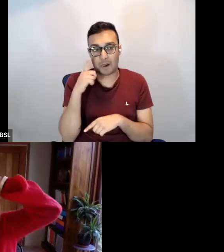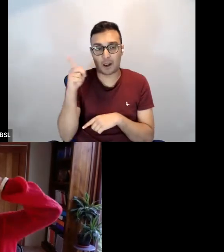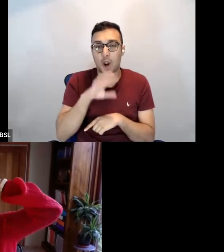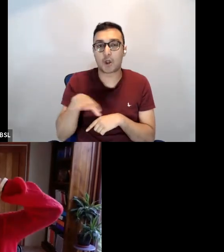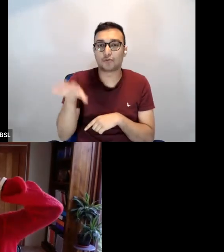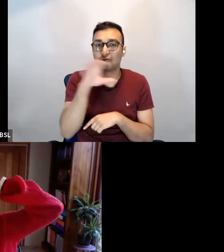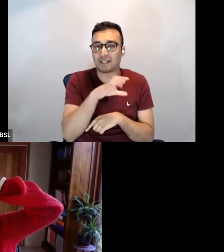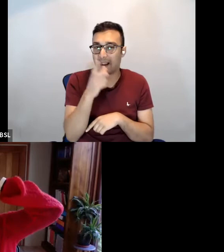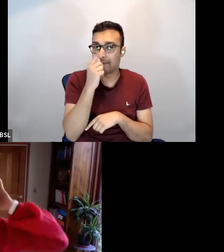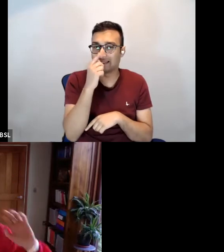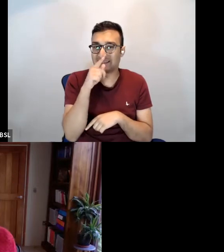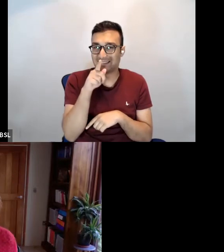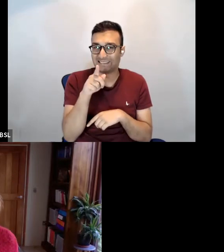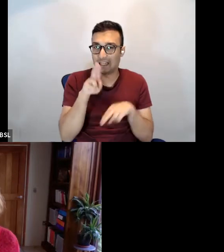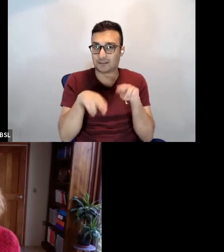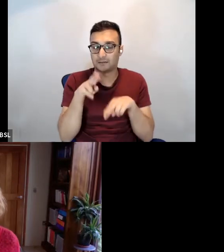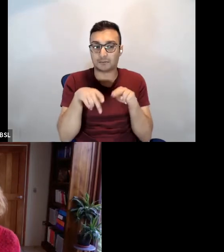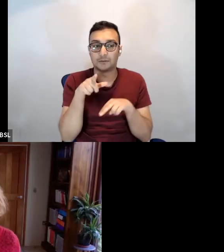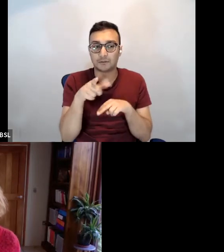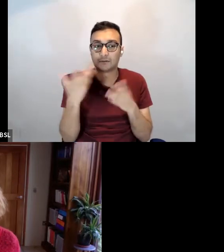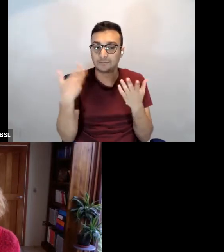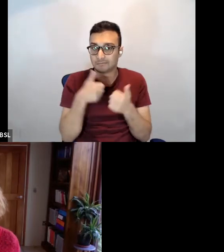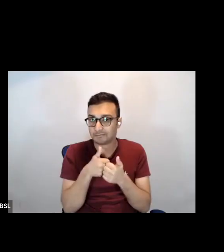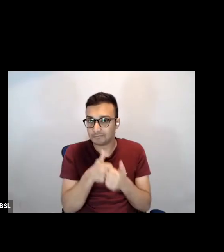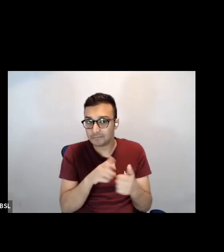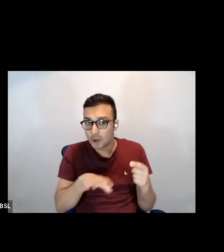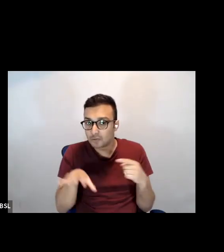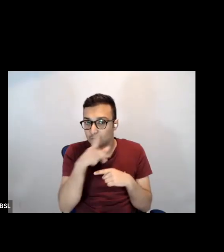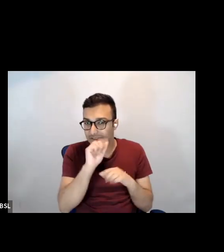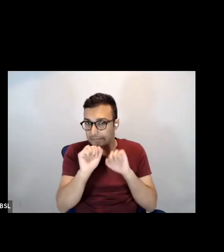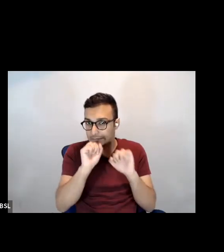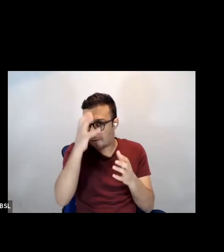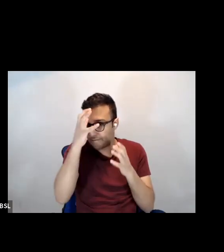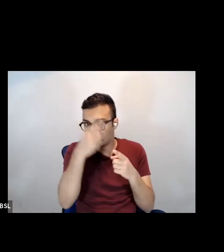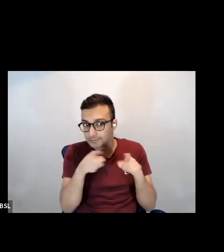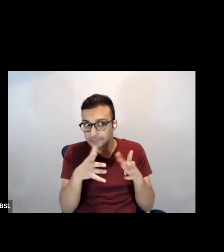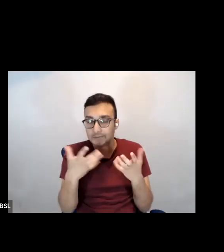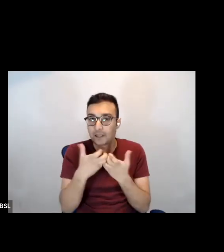about looking at supporting country governments to address AT access.